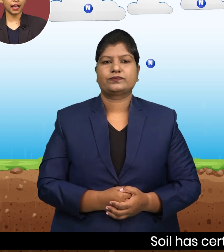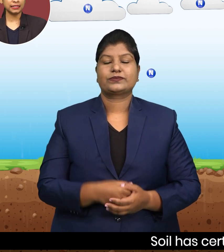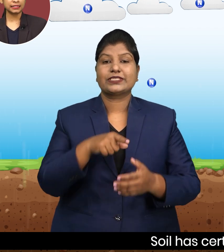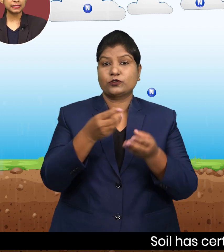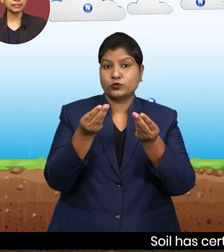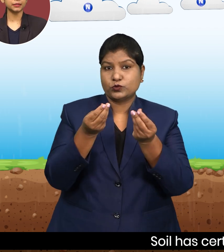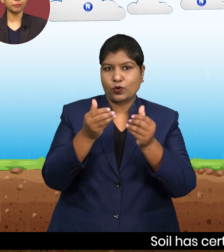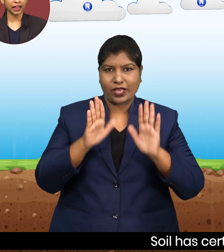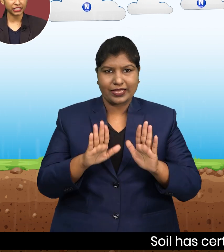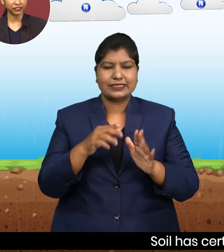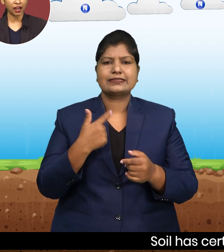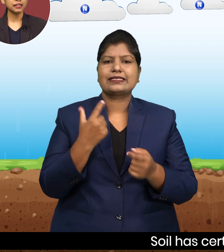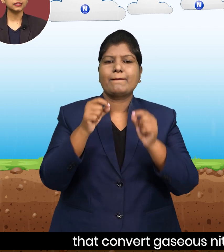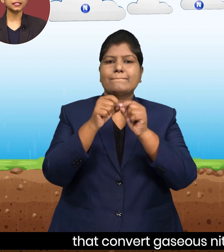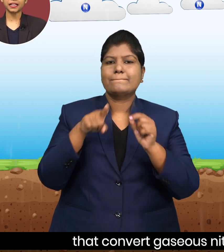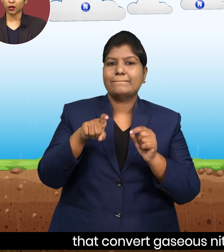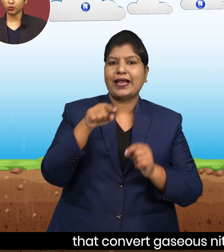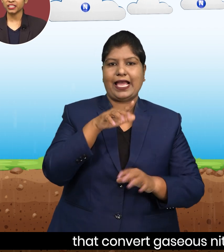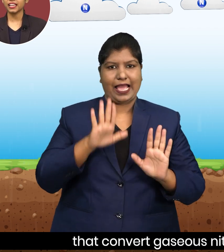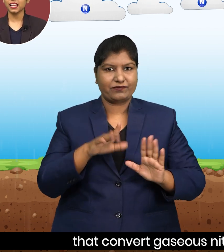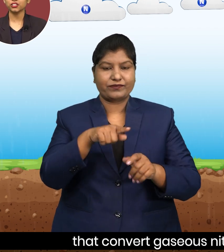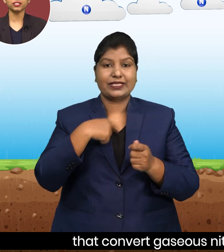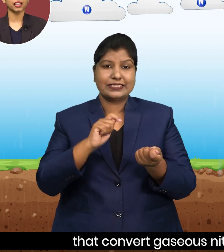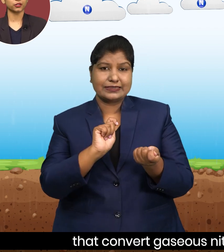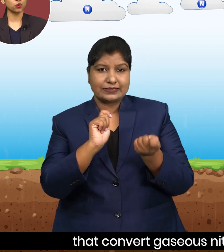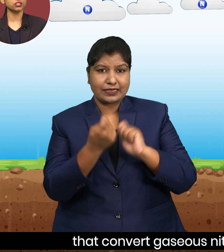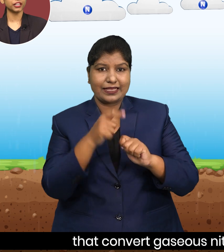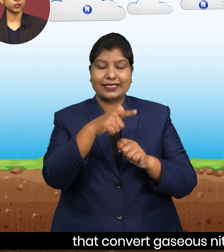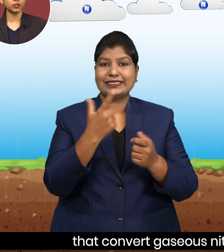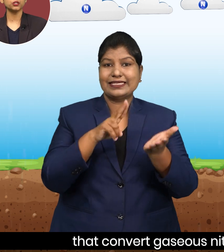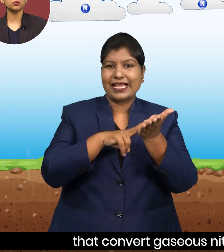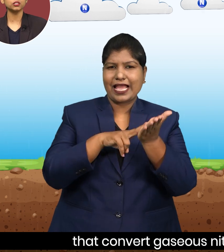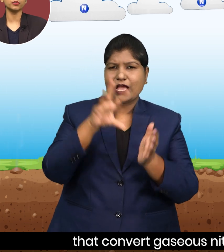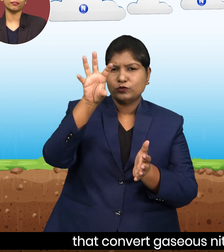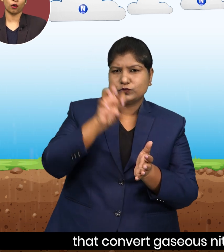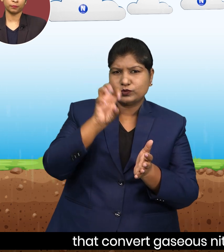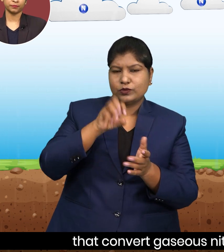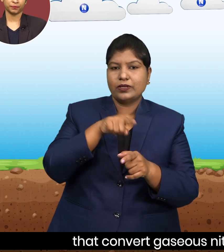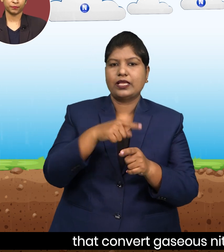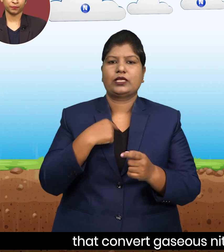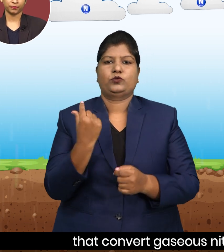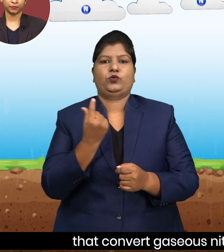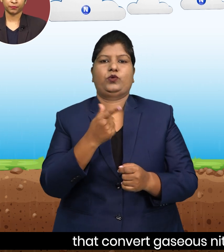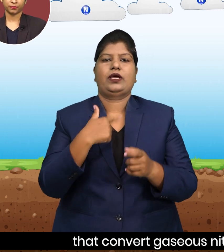Soil has certain bacteria that convert gaseous nitrogen into a usable form